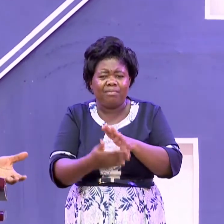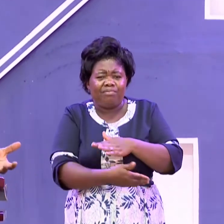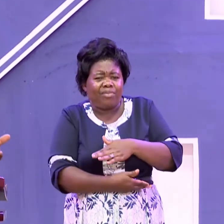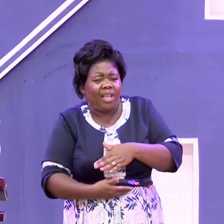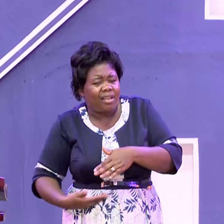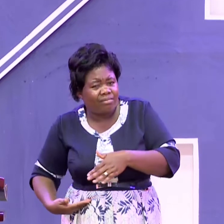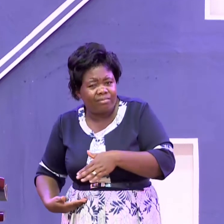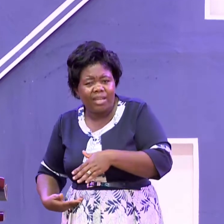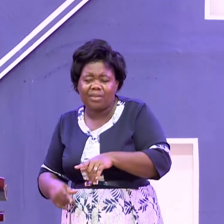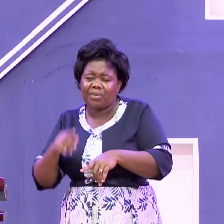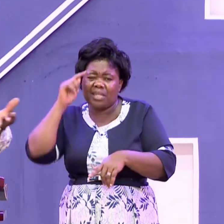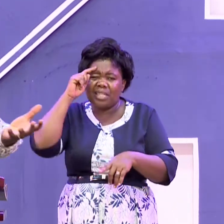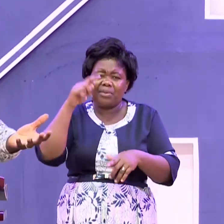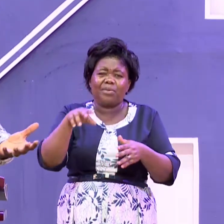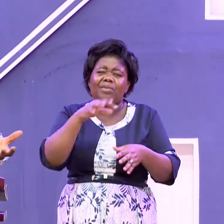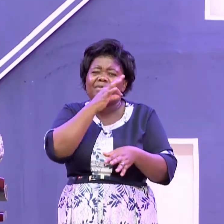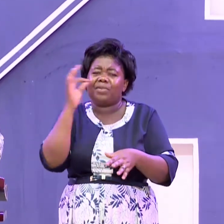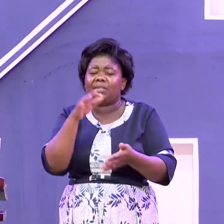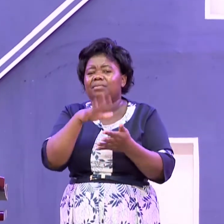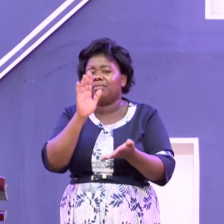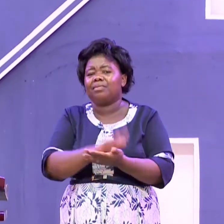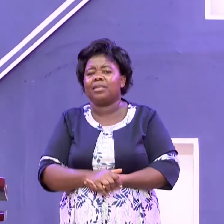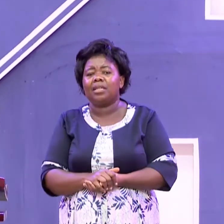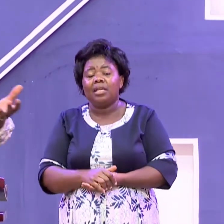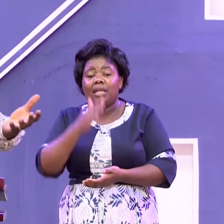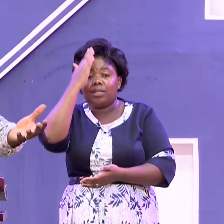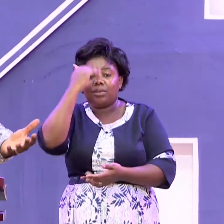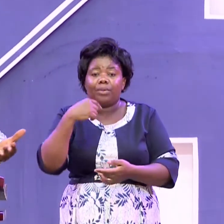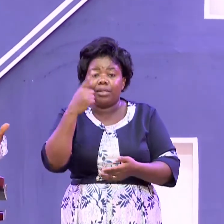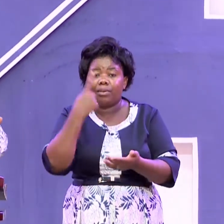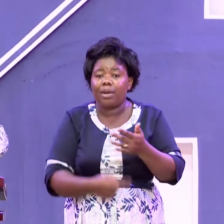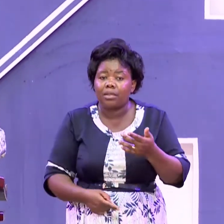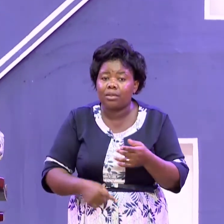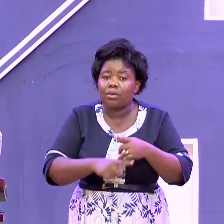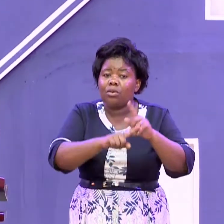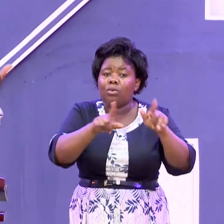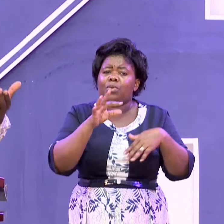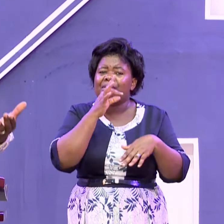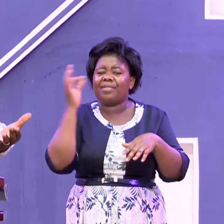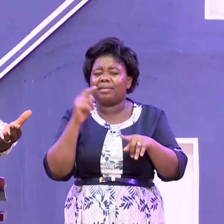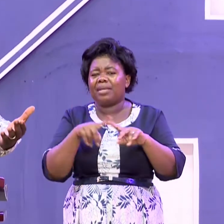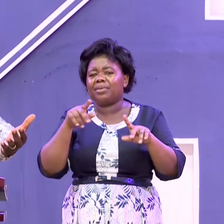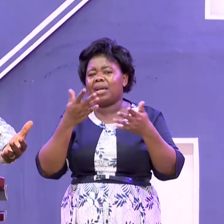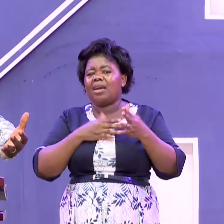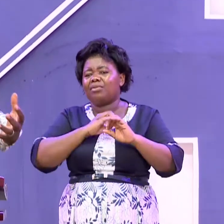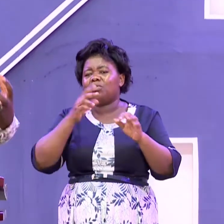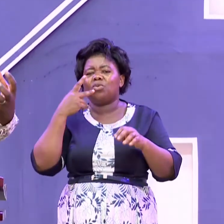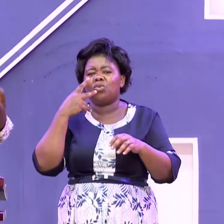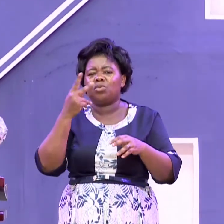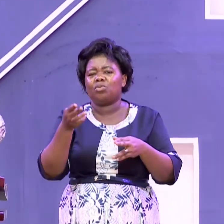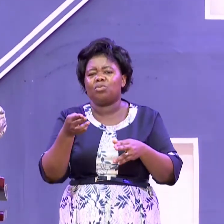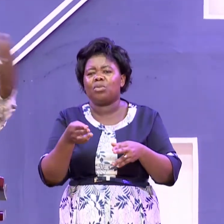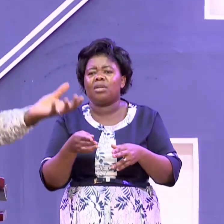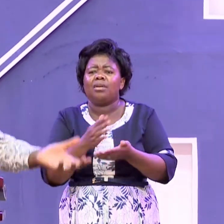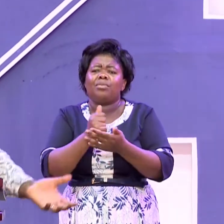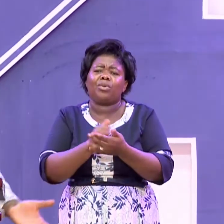angry. And we think we fasted a lot. Sovola tugamba. That's why we say. Tusiba nga tunache tulaba. We fast, we are not seeing anything. Tusiba